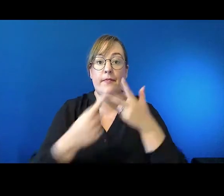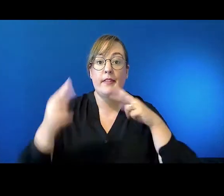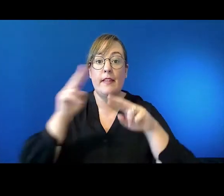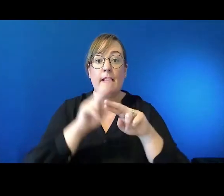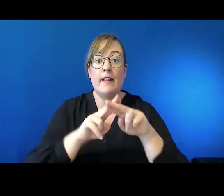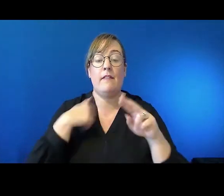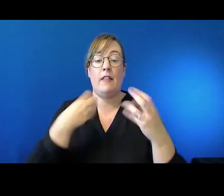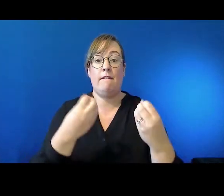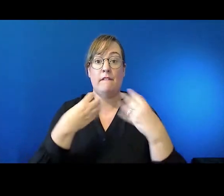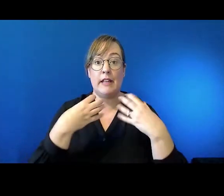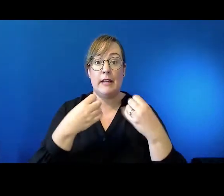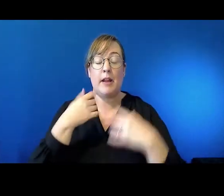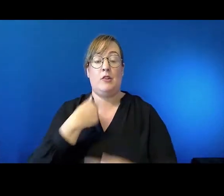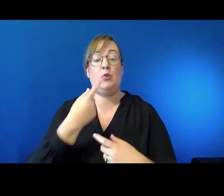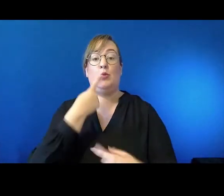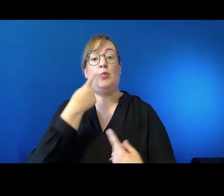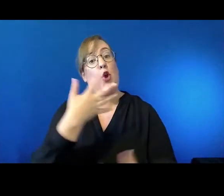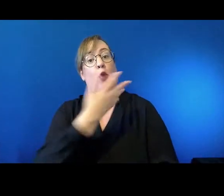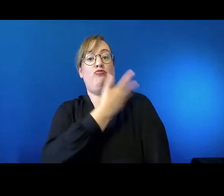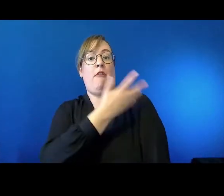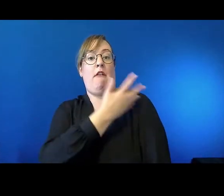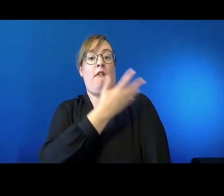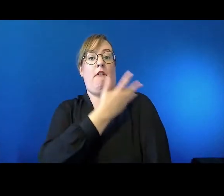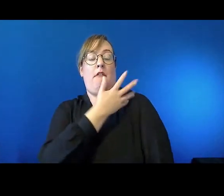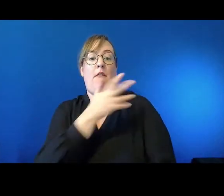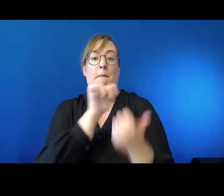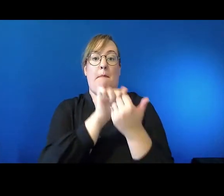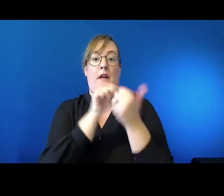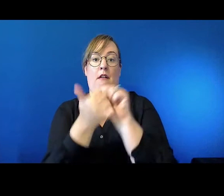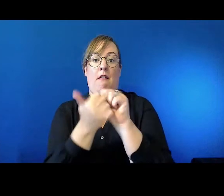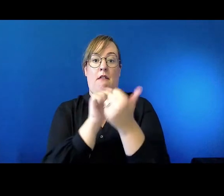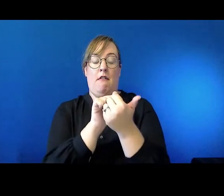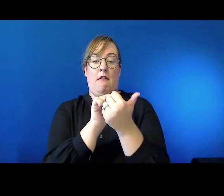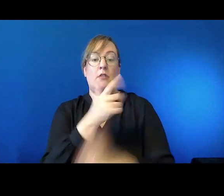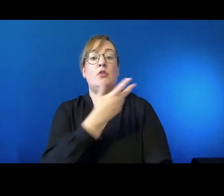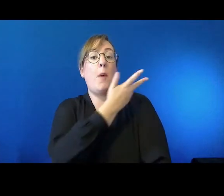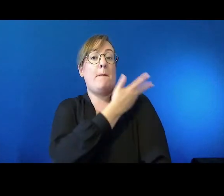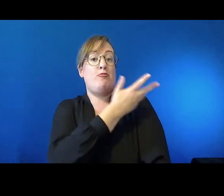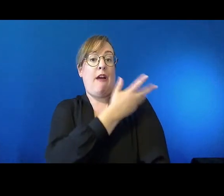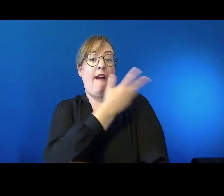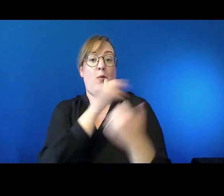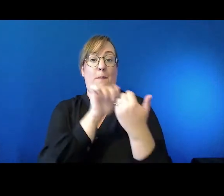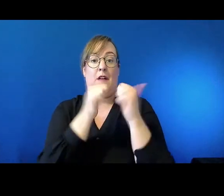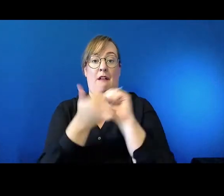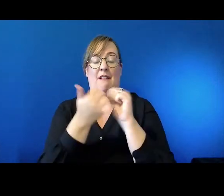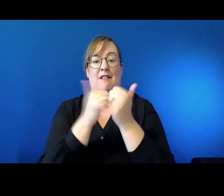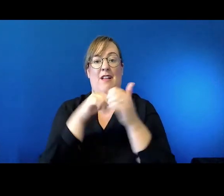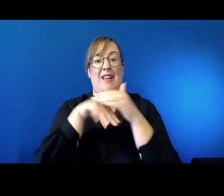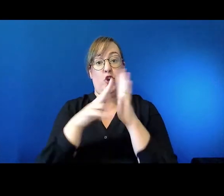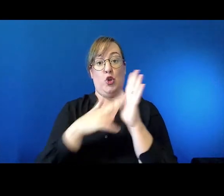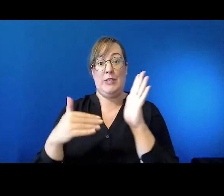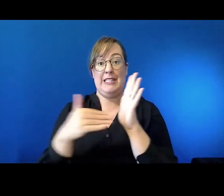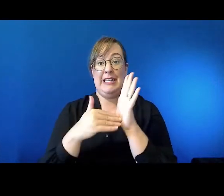that to be proud partnerships. So the notion of partnership in New Zealand is an important